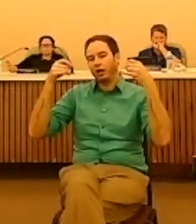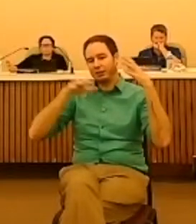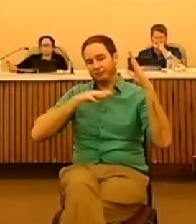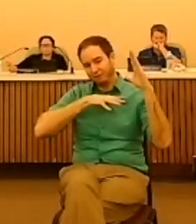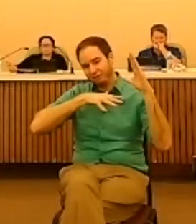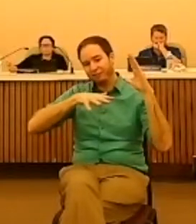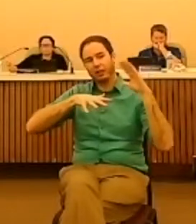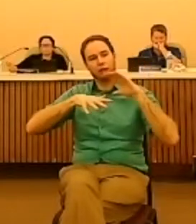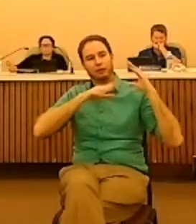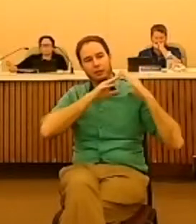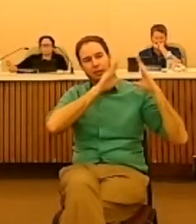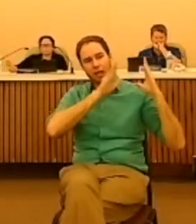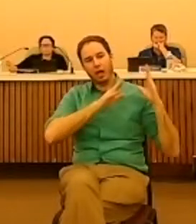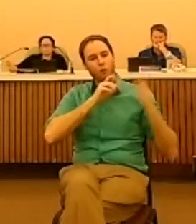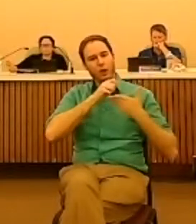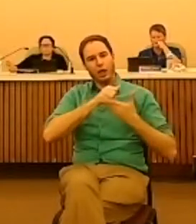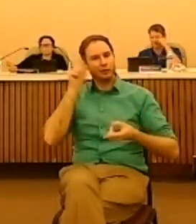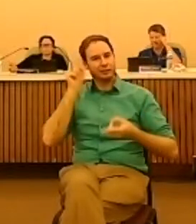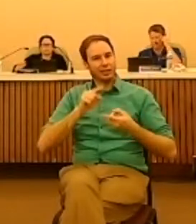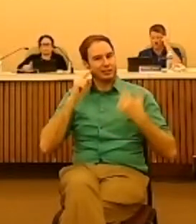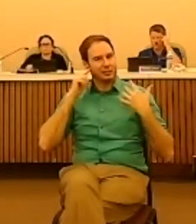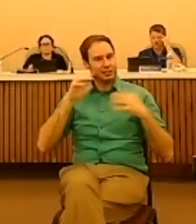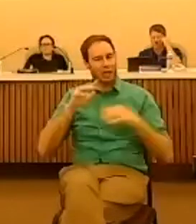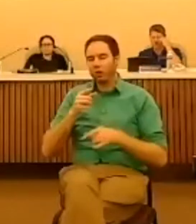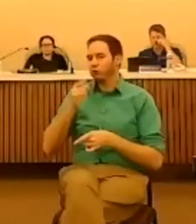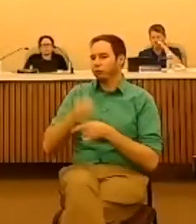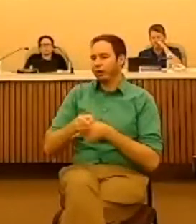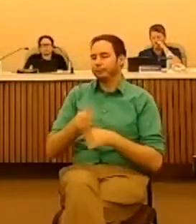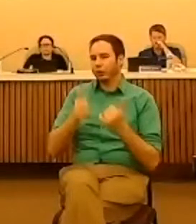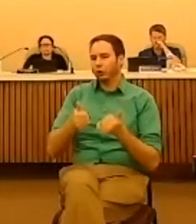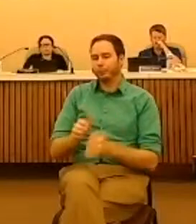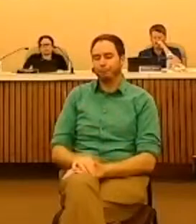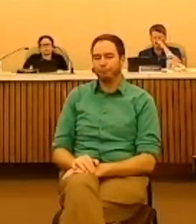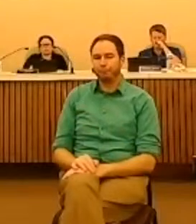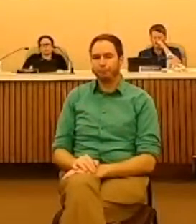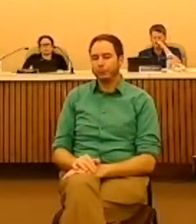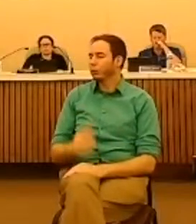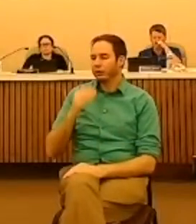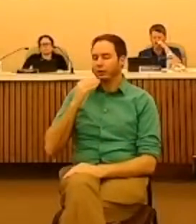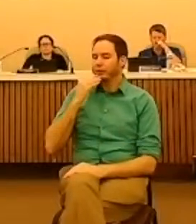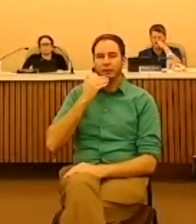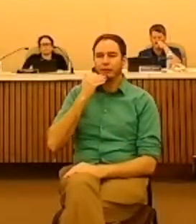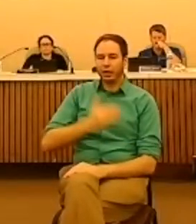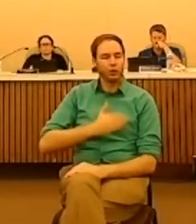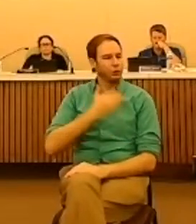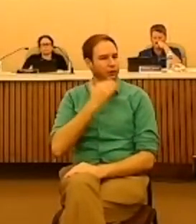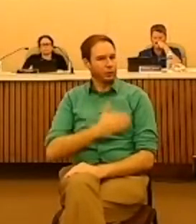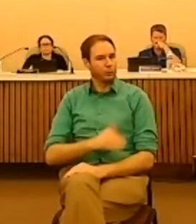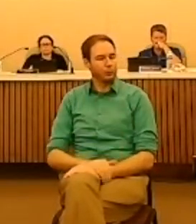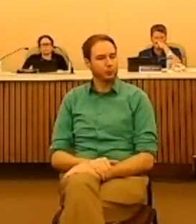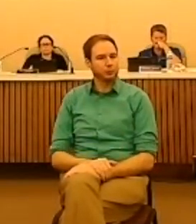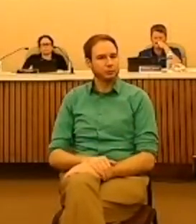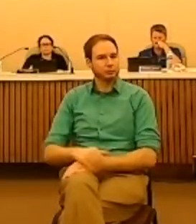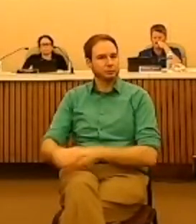really deadens the sound. Right. Sounds good. All right. Thank you. Thank you.